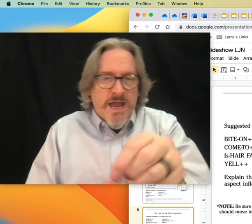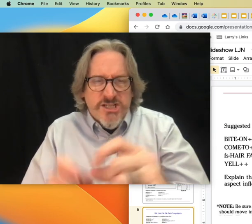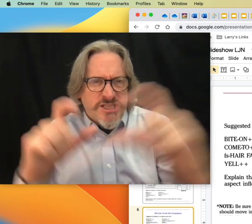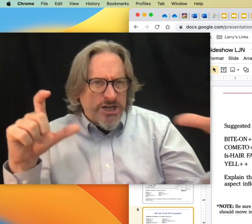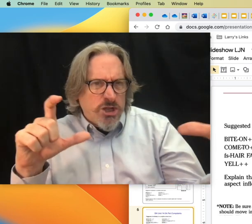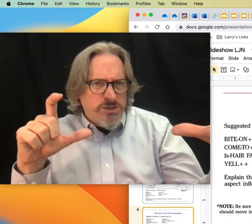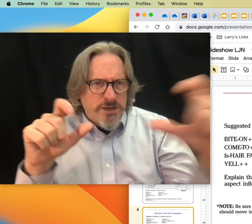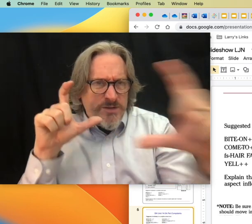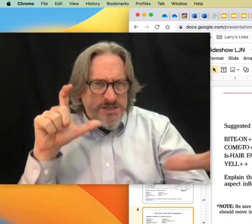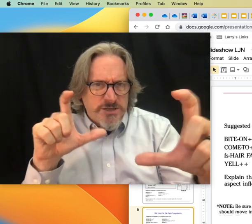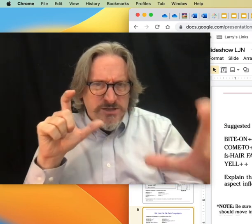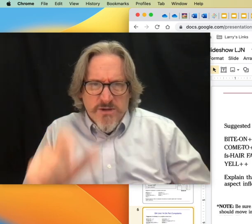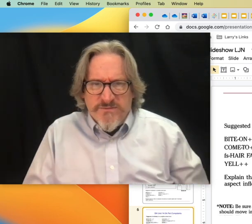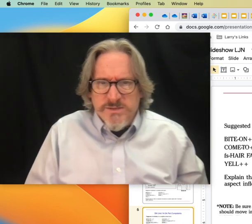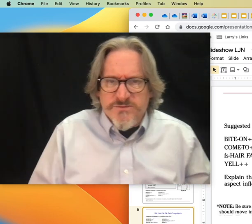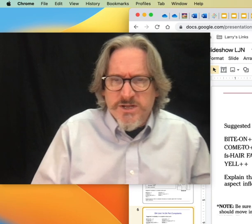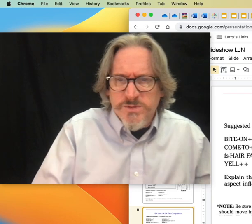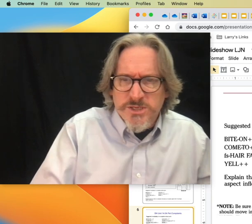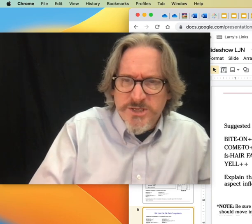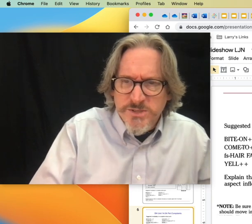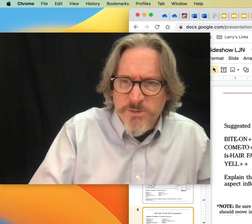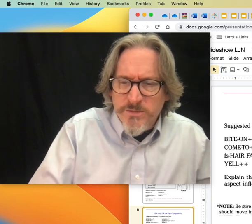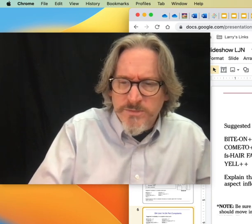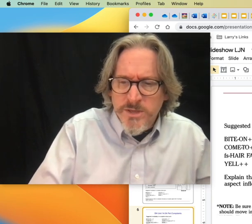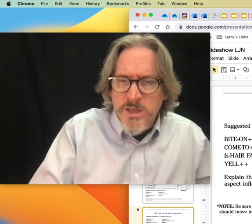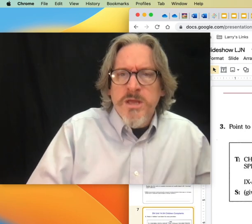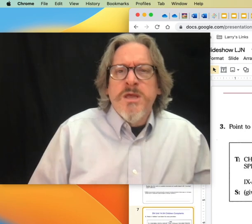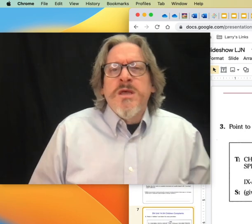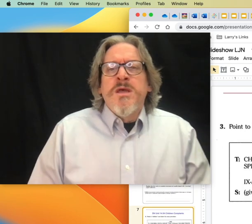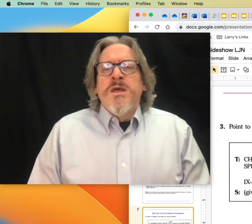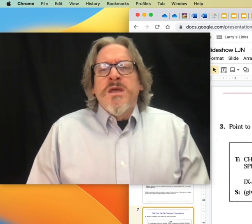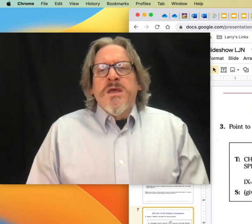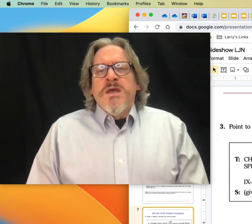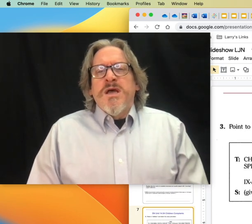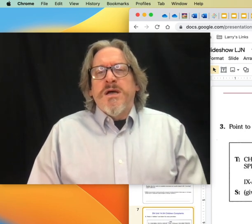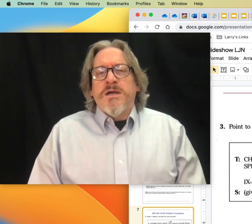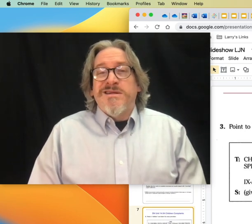And again, I just did a close-up because the graphic, I was afraid, was going to be too small.